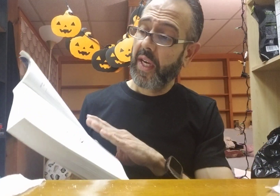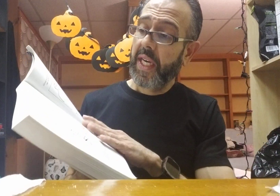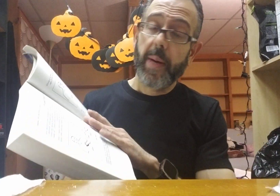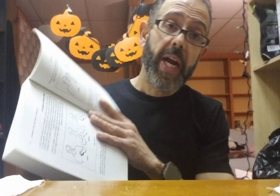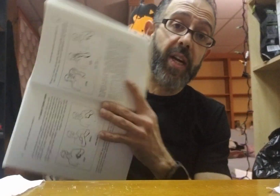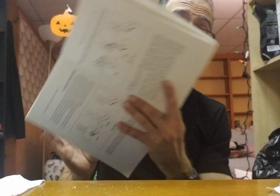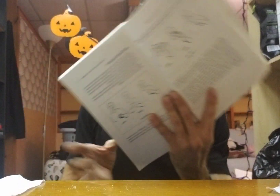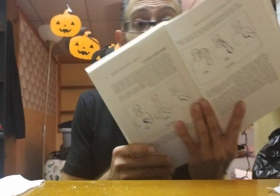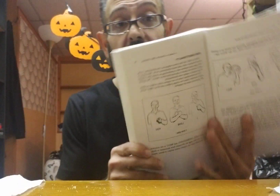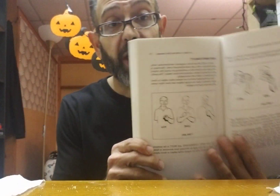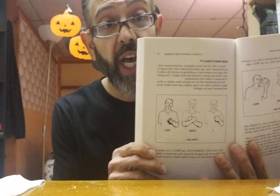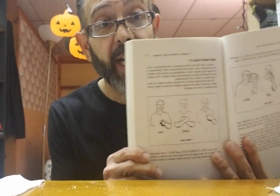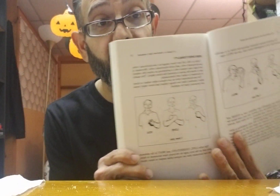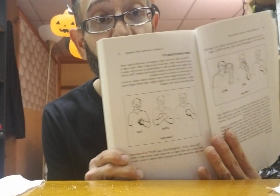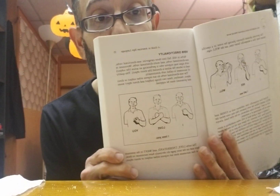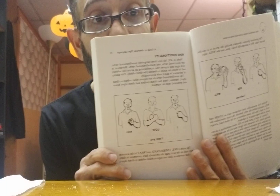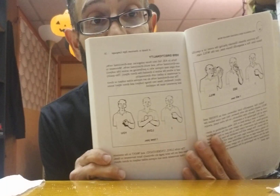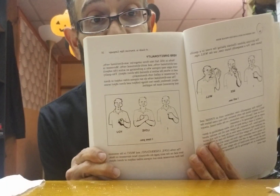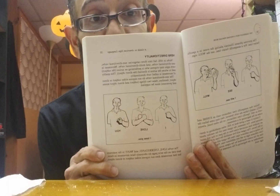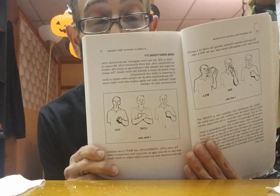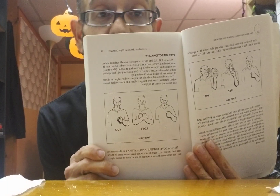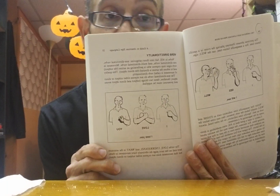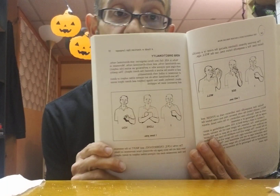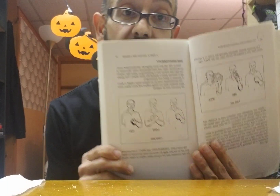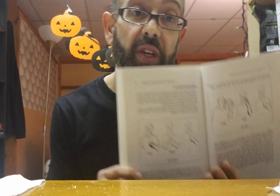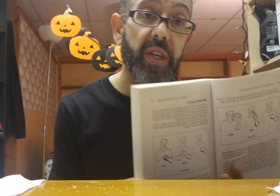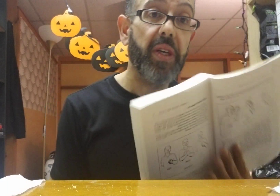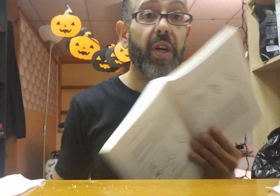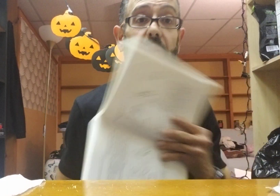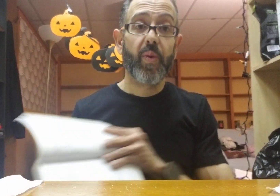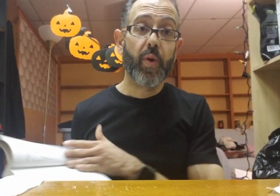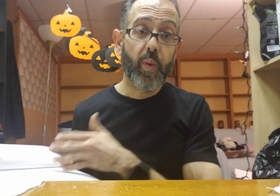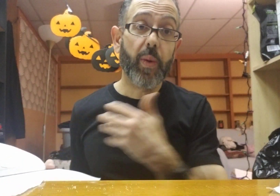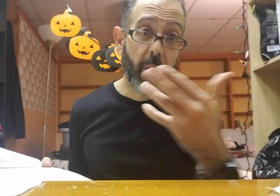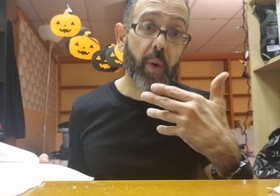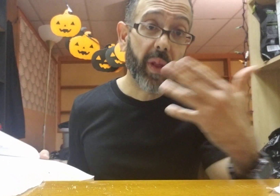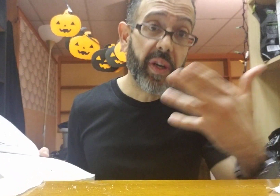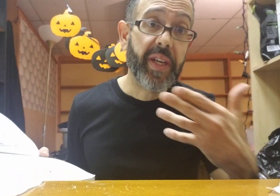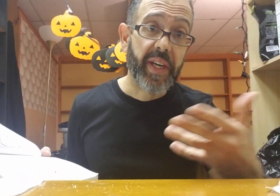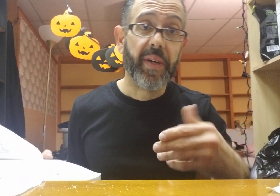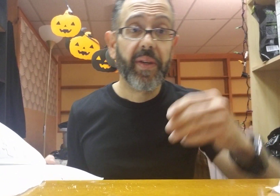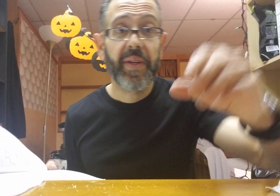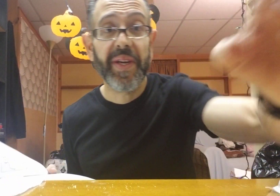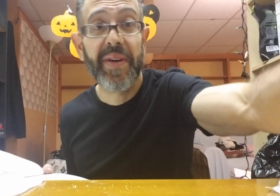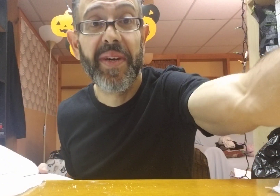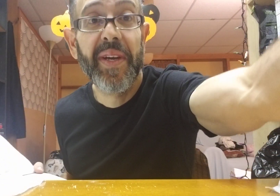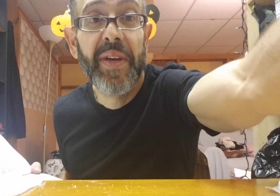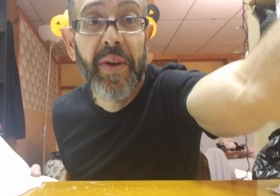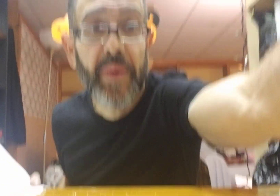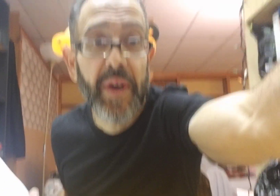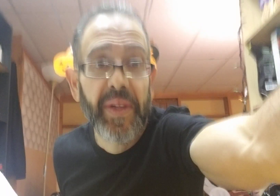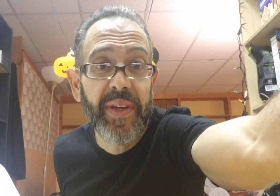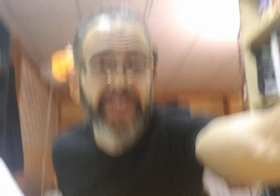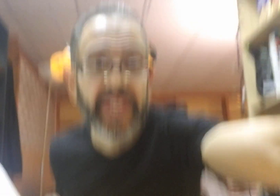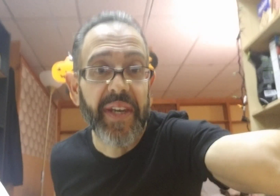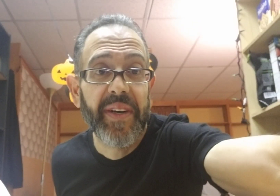I've been on a class for a while, so it's gonna, we're both learning here. We're all learning here.